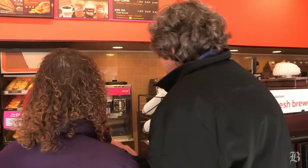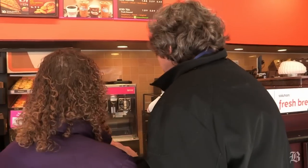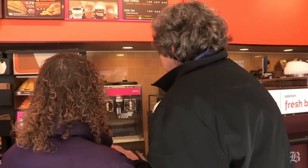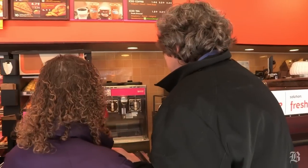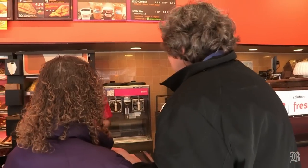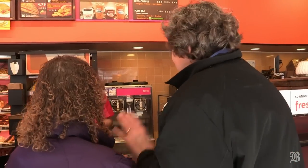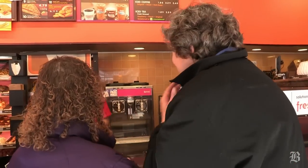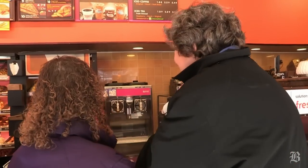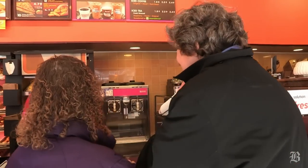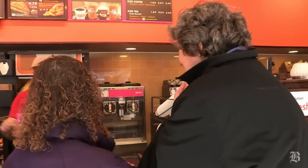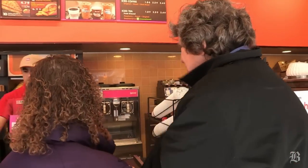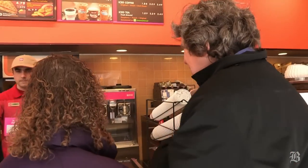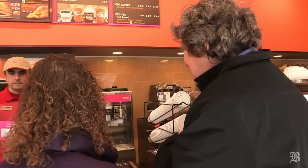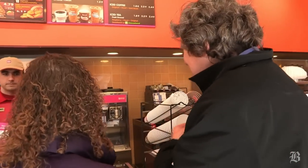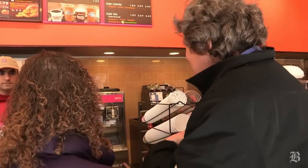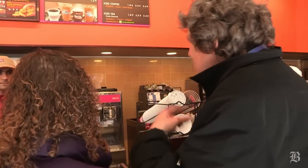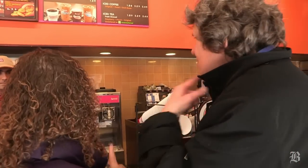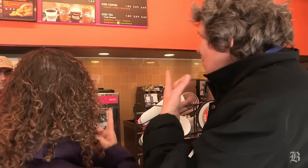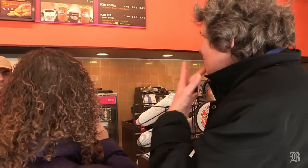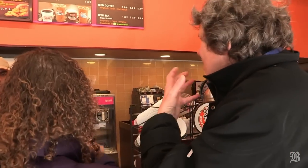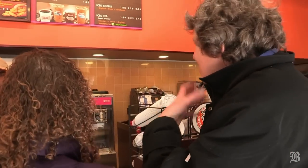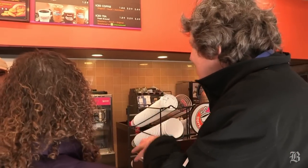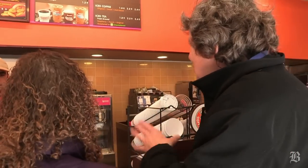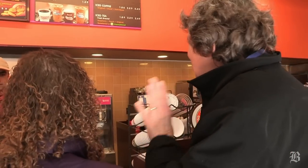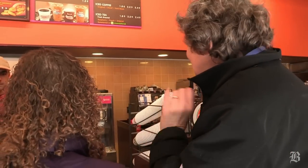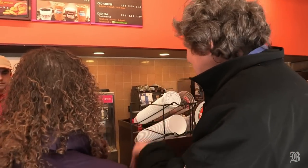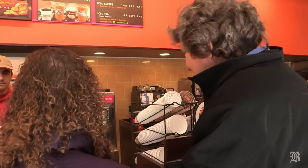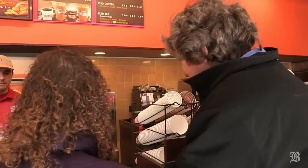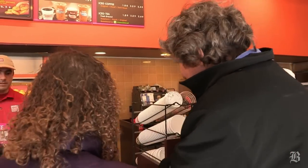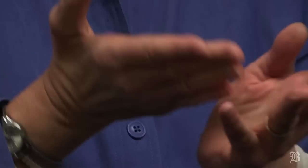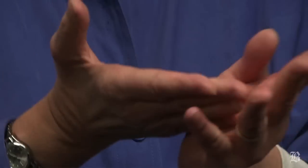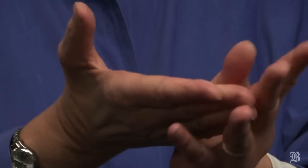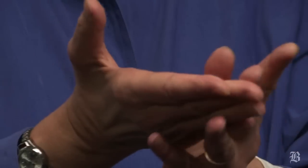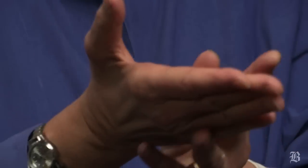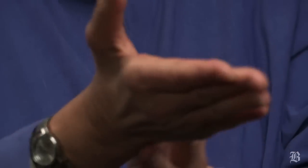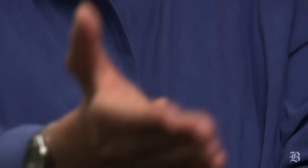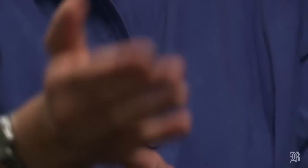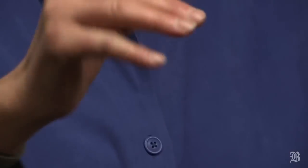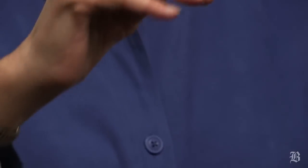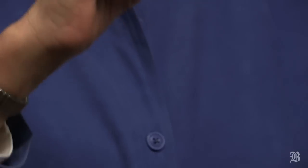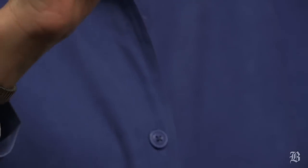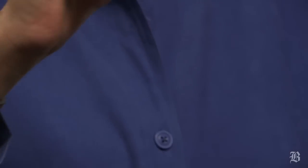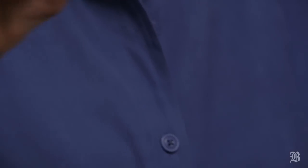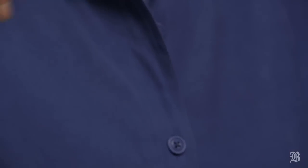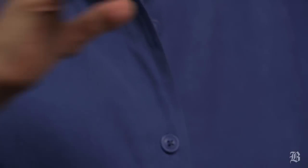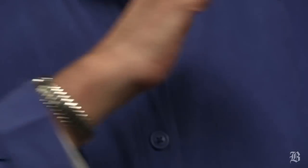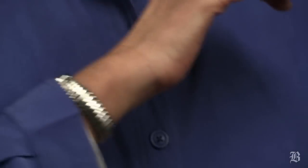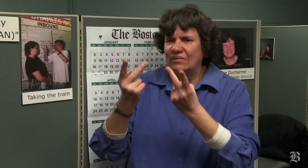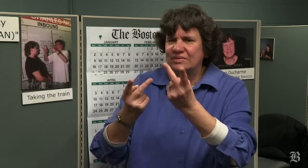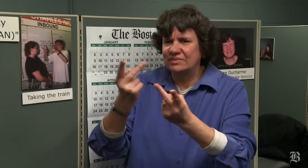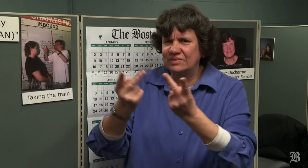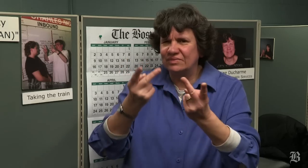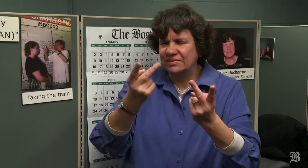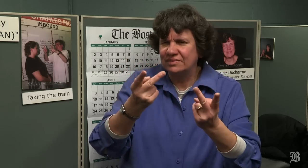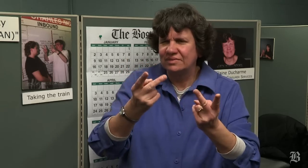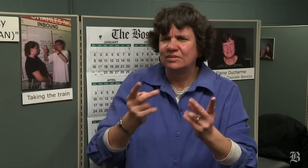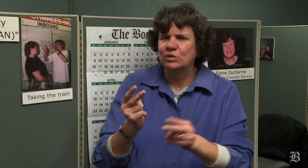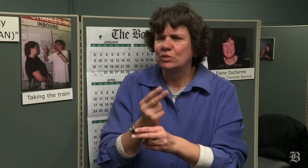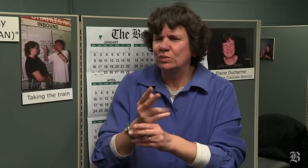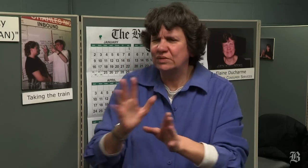Elaine was born deaf, later became blind, and soon could be losing her job. And deaf-blind people have grown very accustomed to this service.